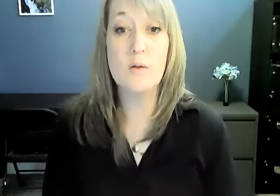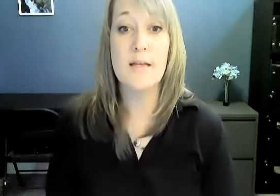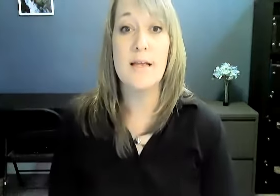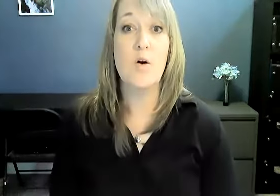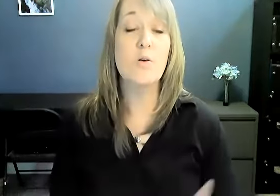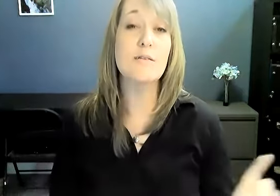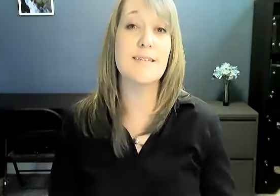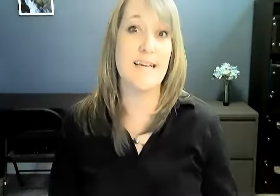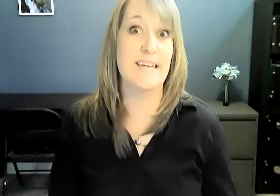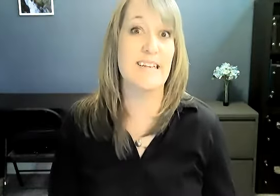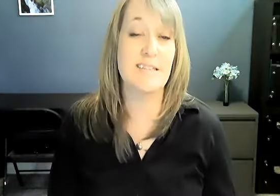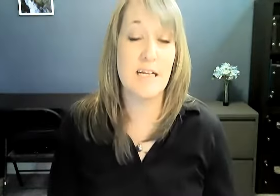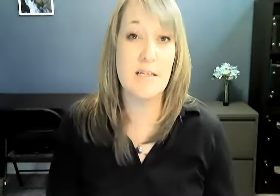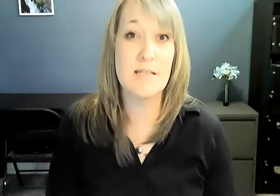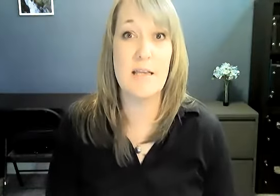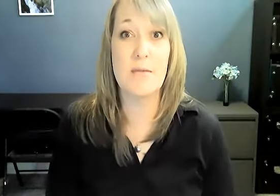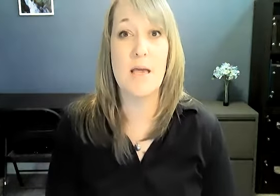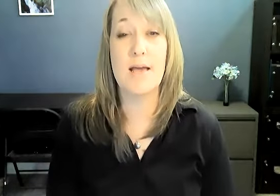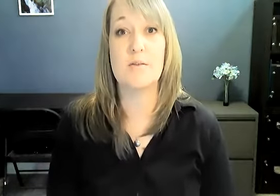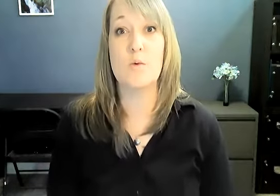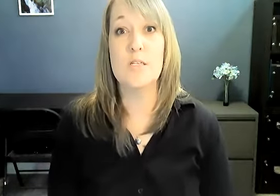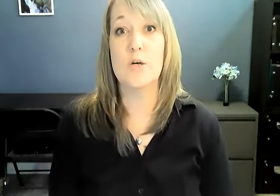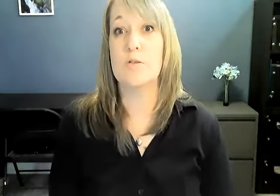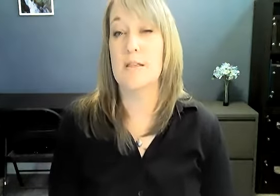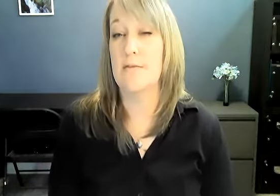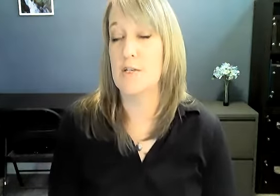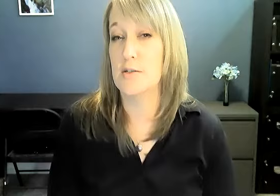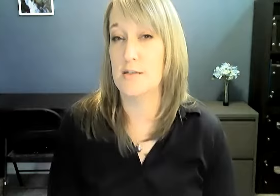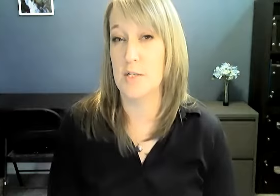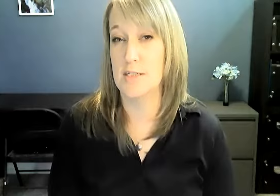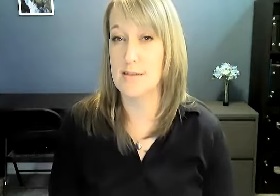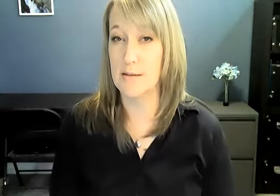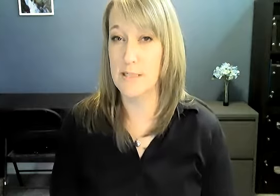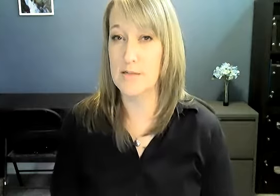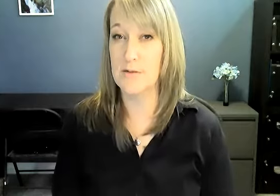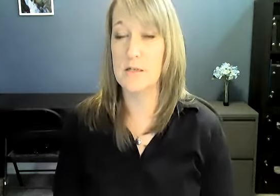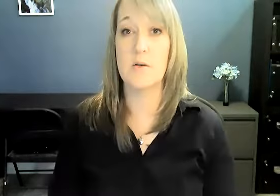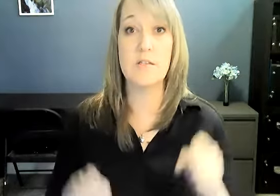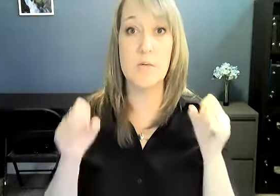Cold. Cold is signed exactly the same as winter, only the facial expression is a little bit different. So here's